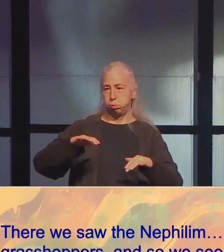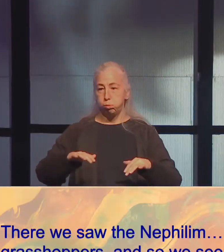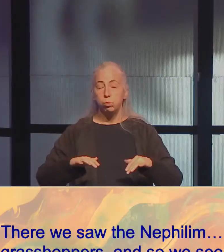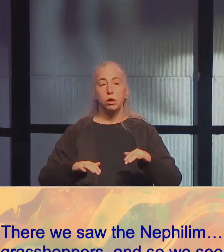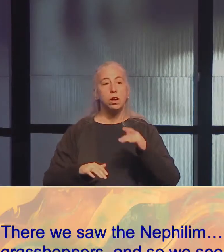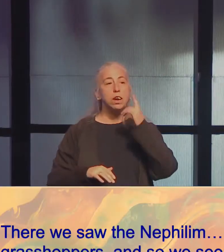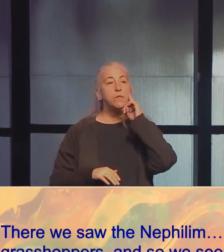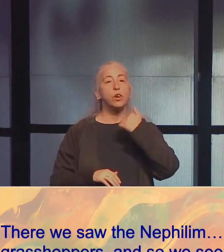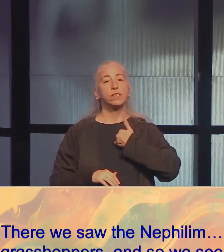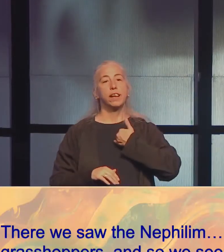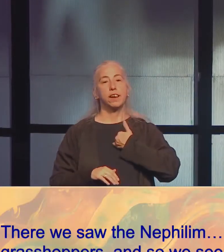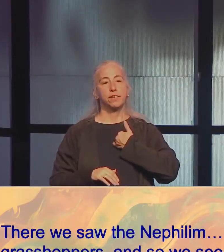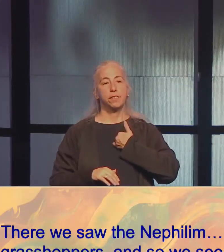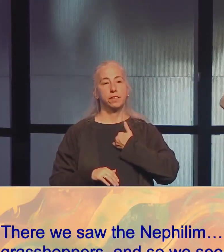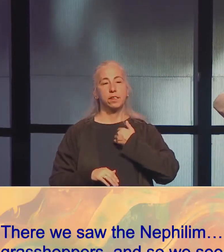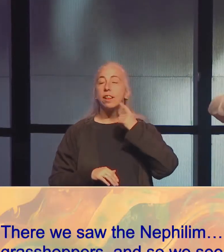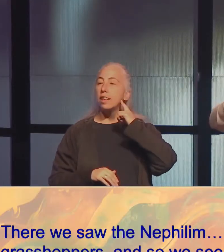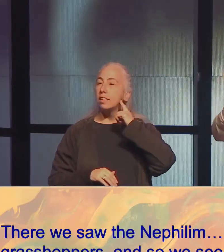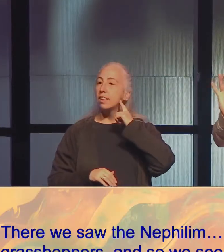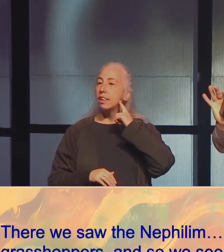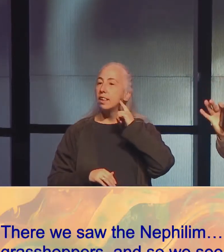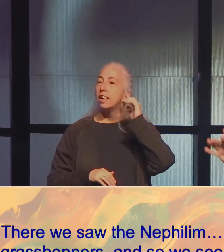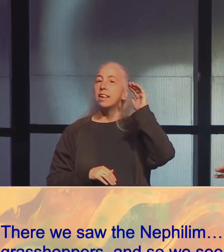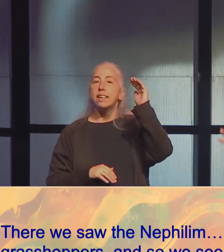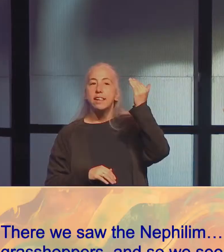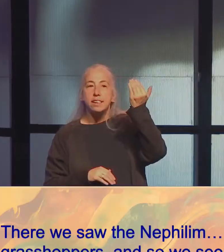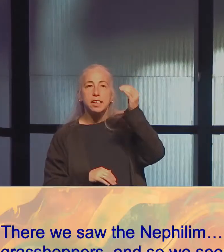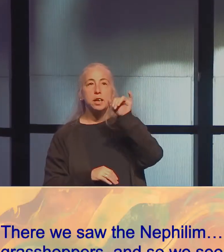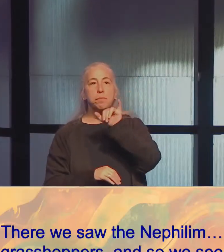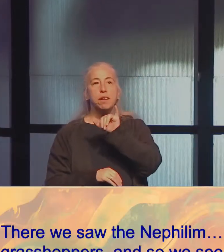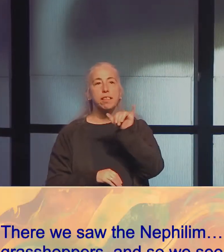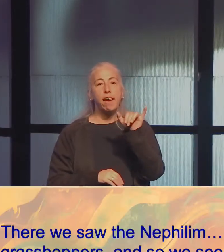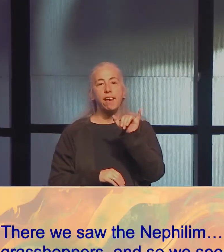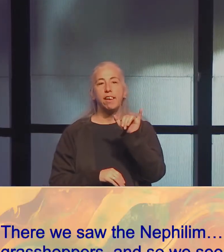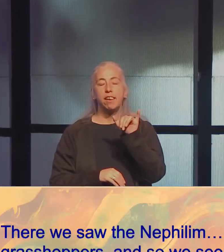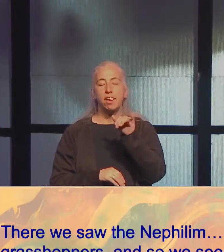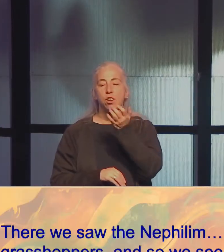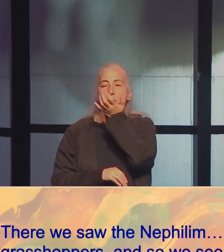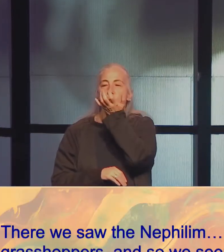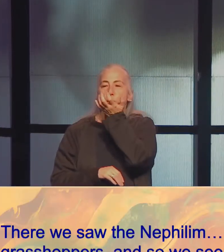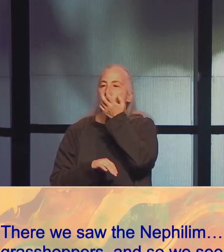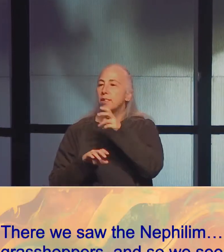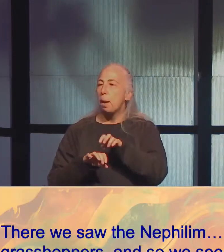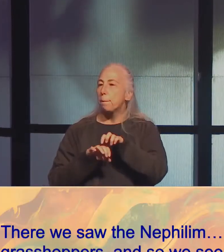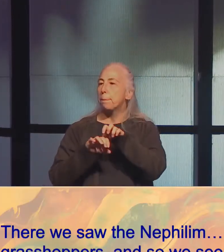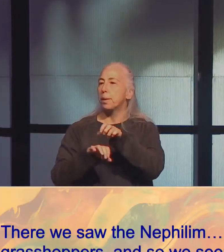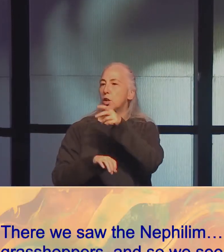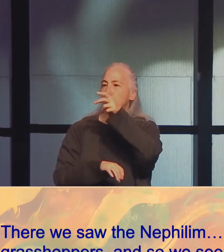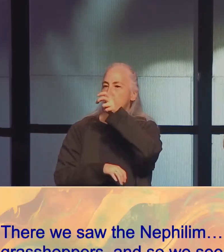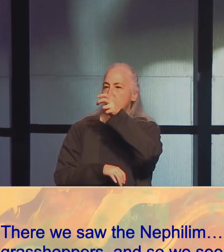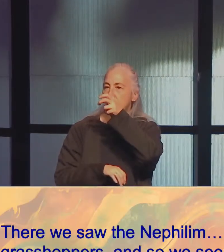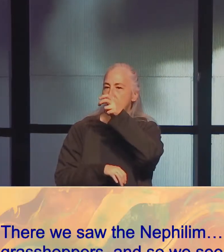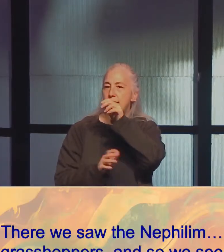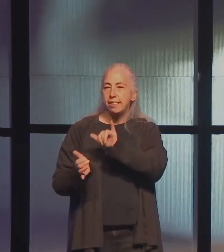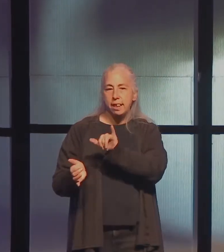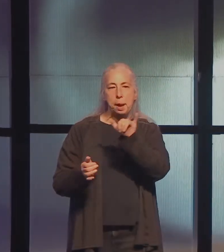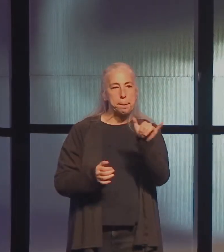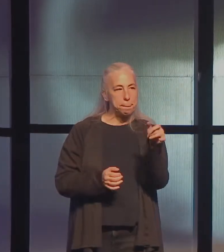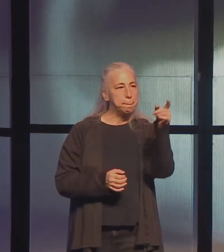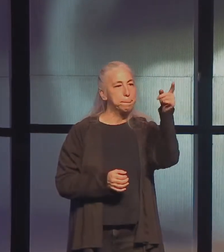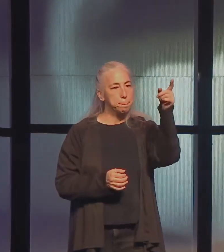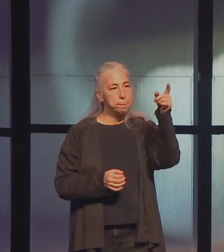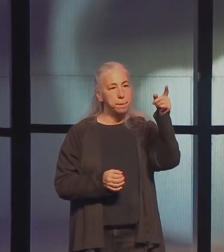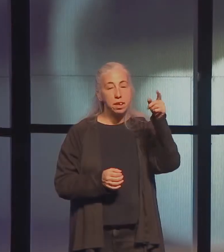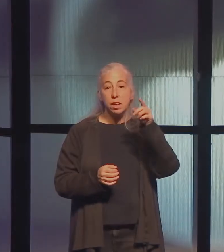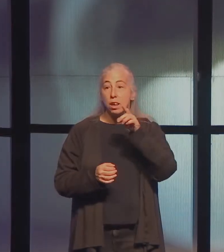ourselves, listen to this line, we seemed like grasshoppers, and so we seemed to them. What's the schema here?